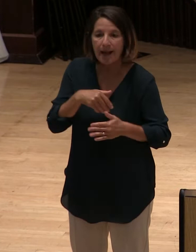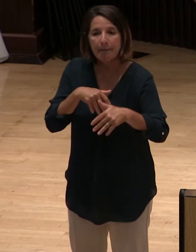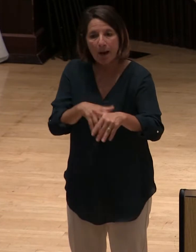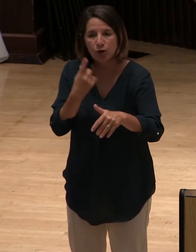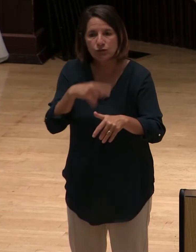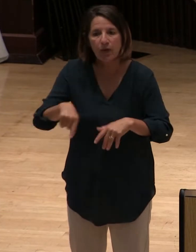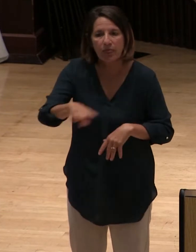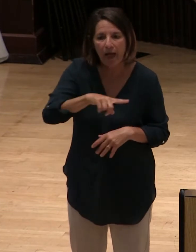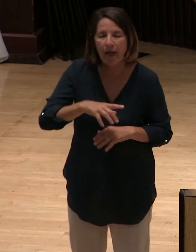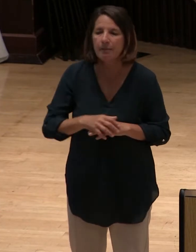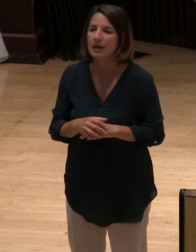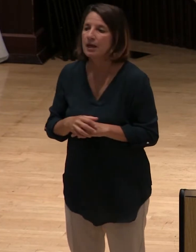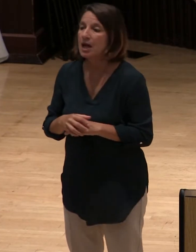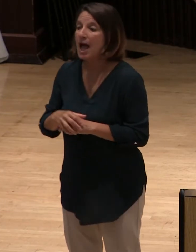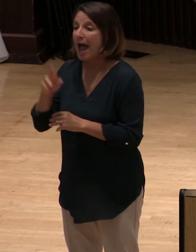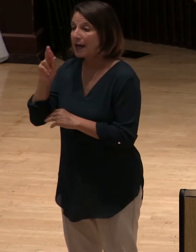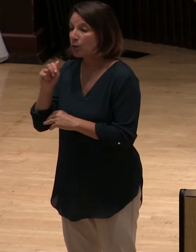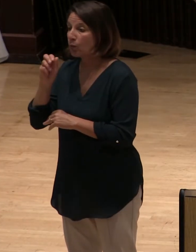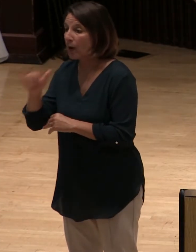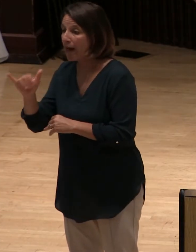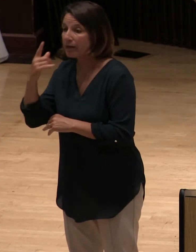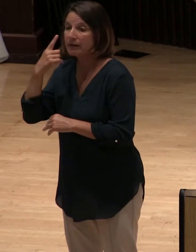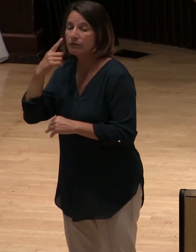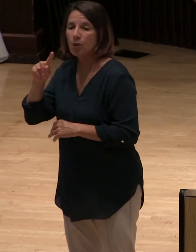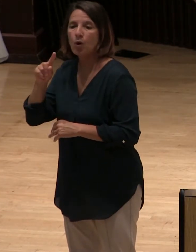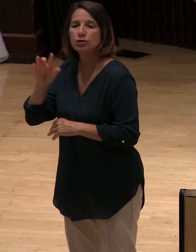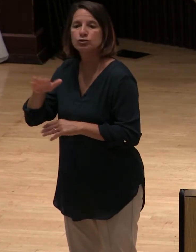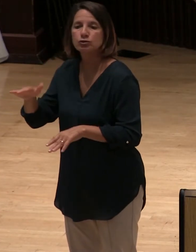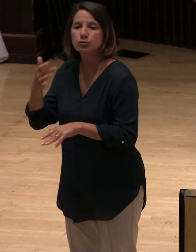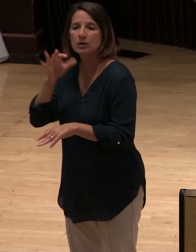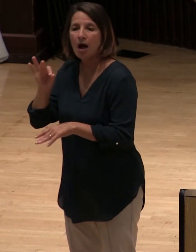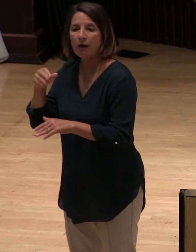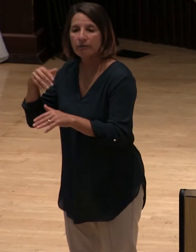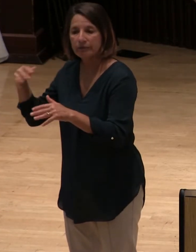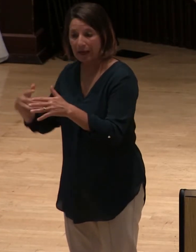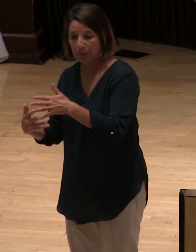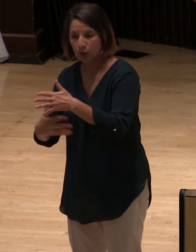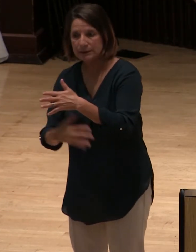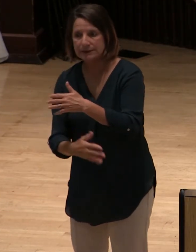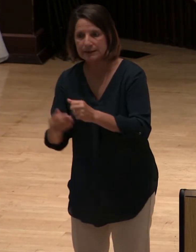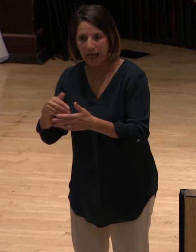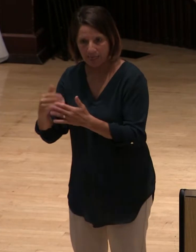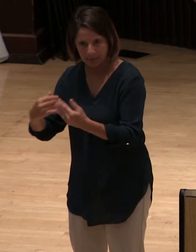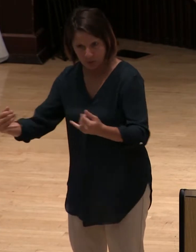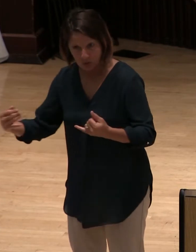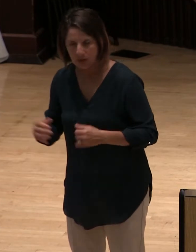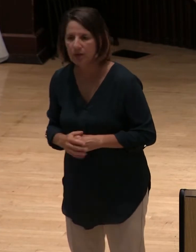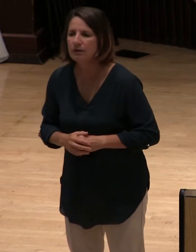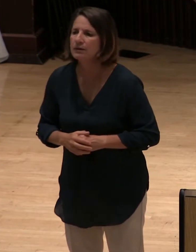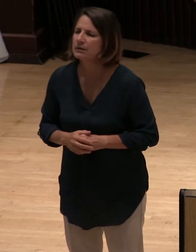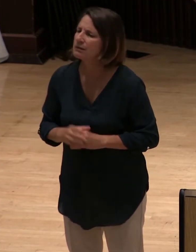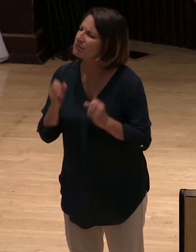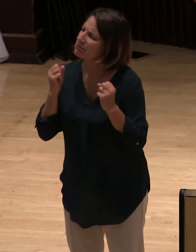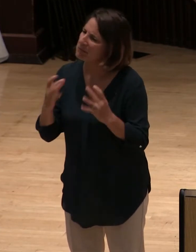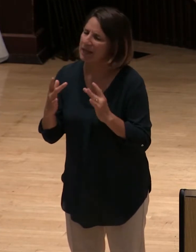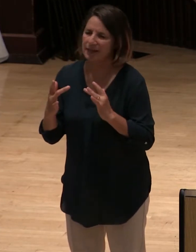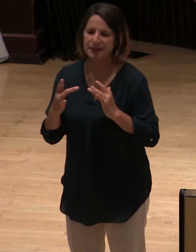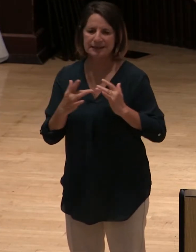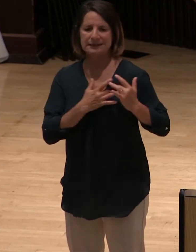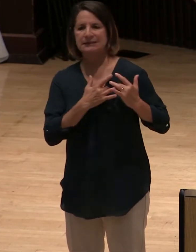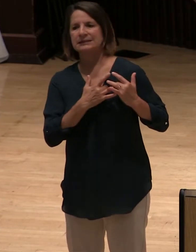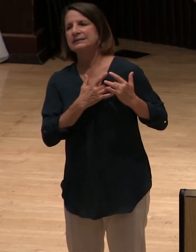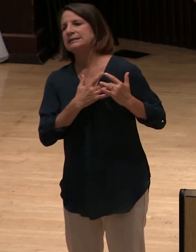At a rally for the children of immigrants at the border. And there are many, many touching moments.